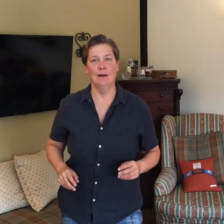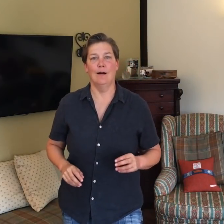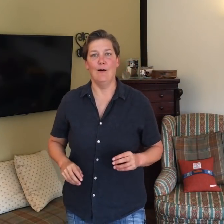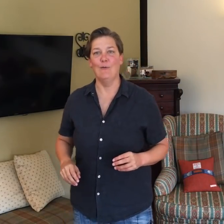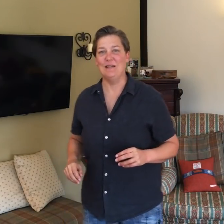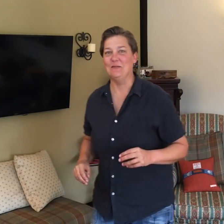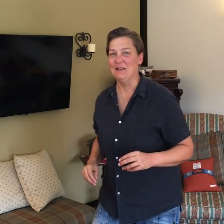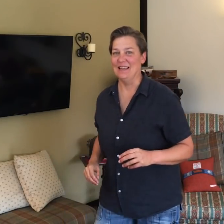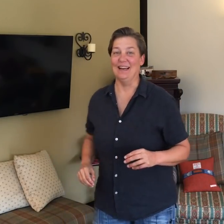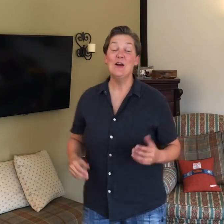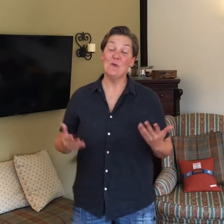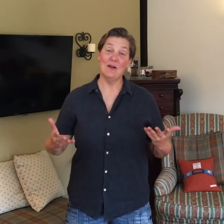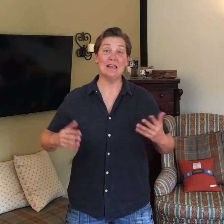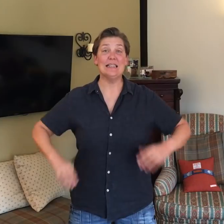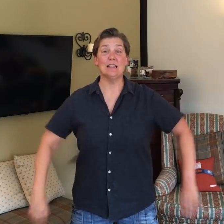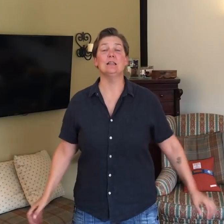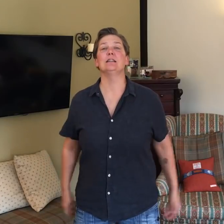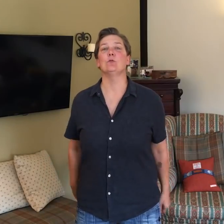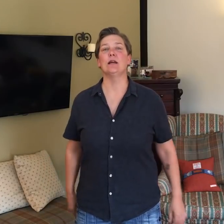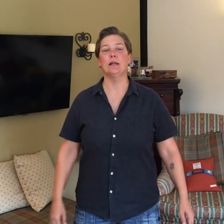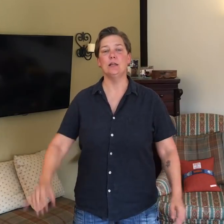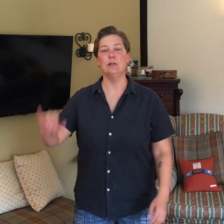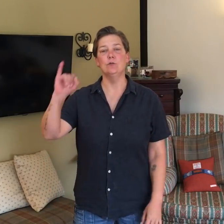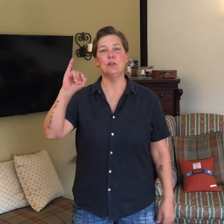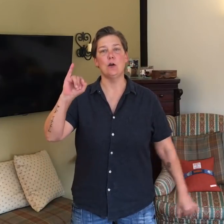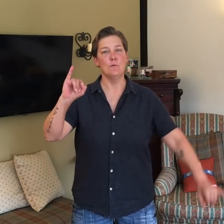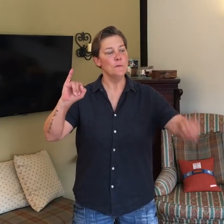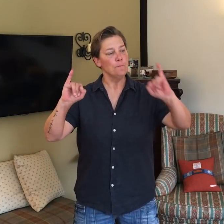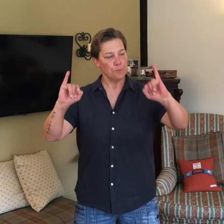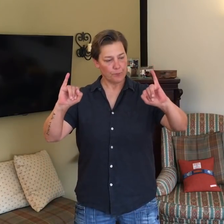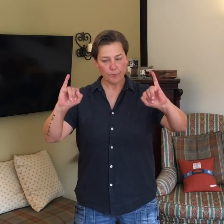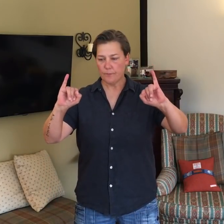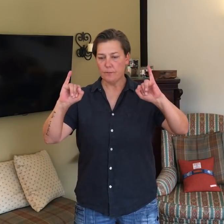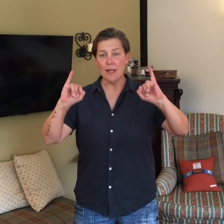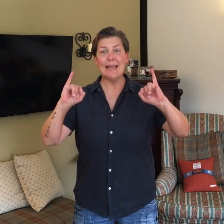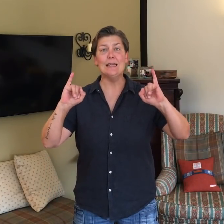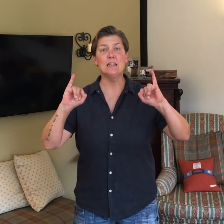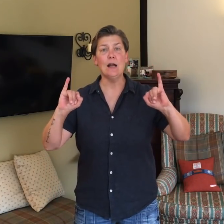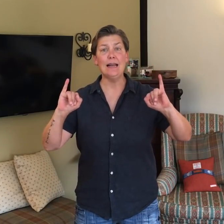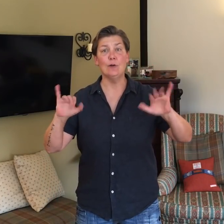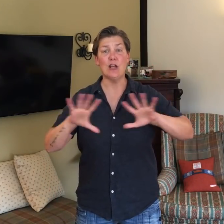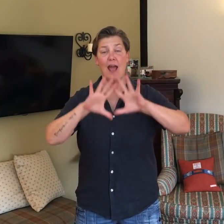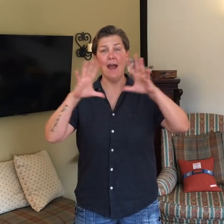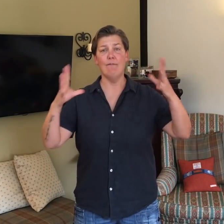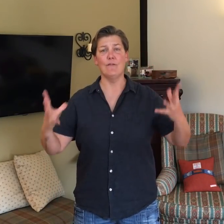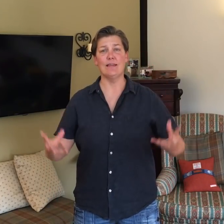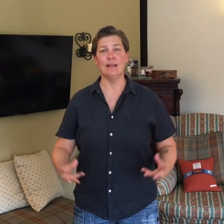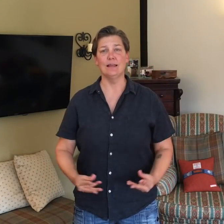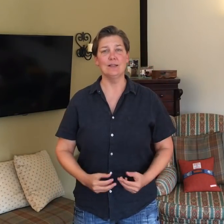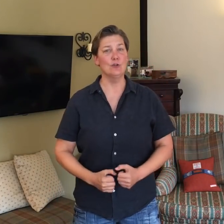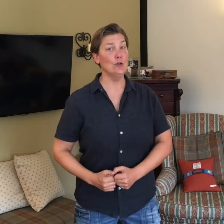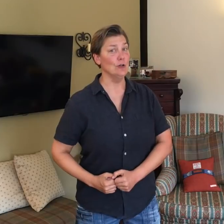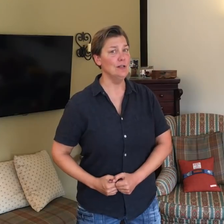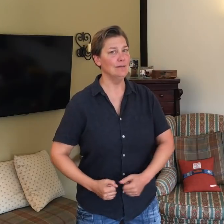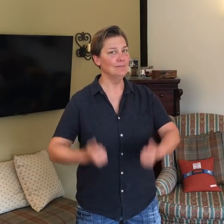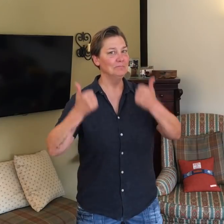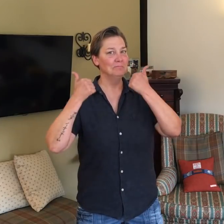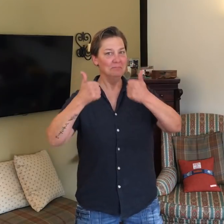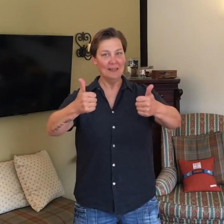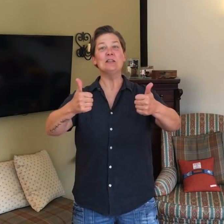are we doing that? Well, this is the signs that we're going to use. So, in sign language, everything that is good is with